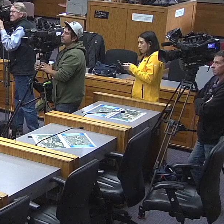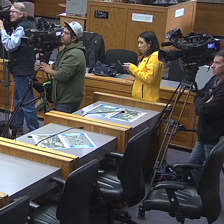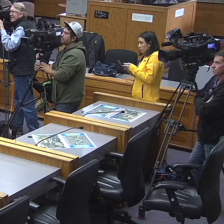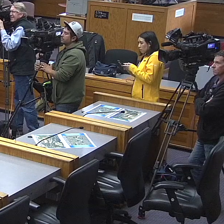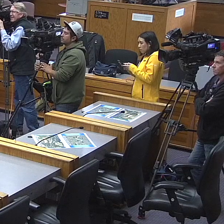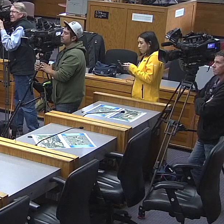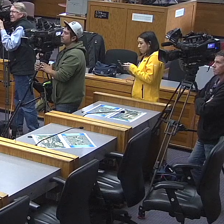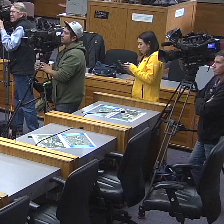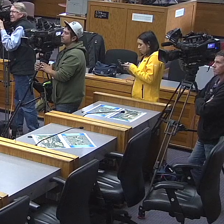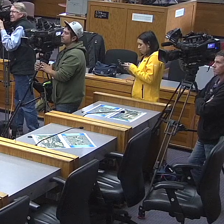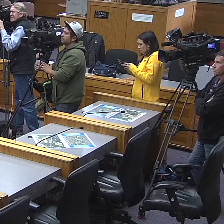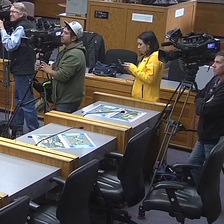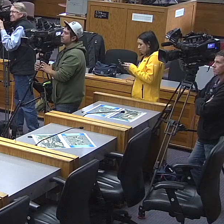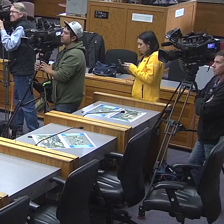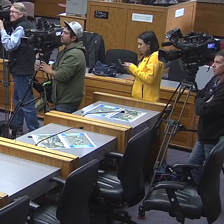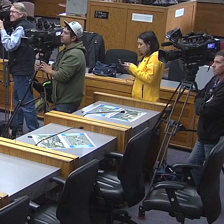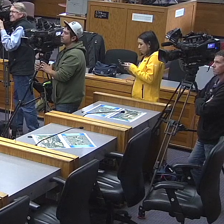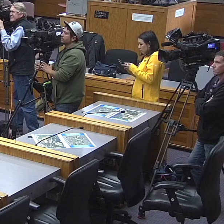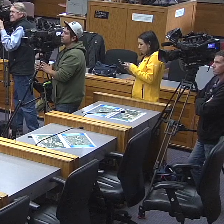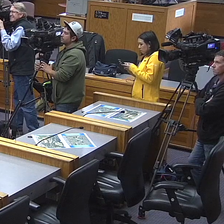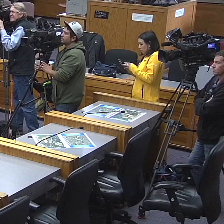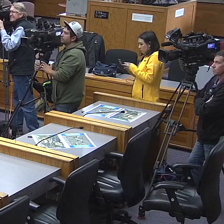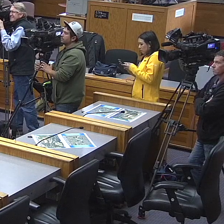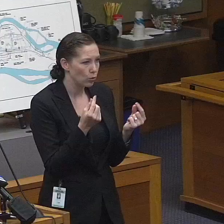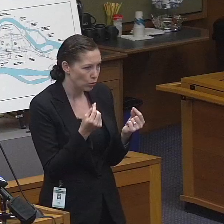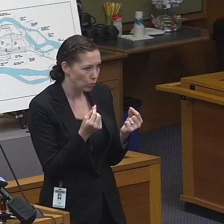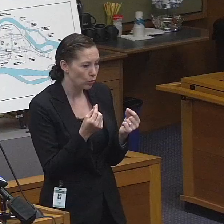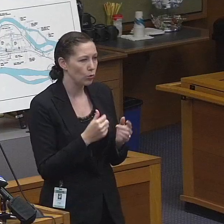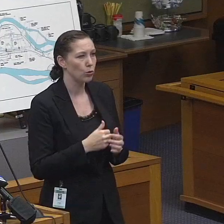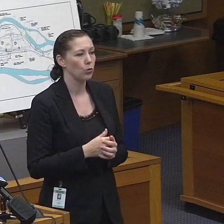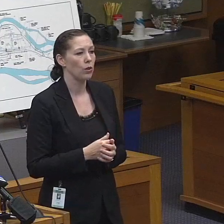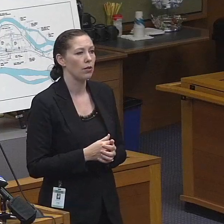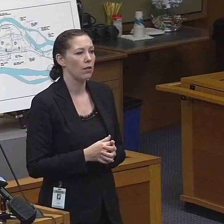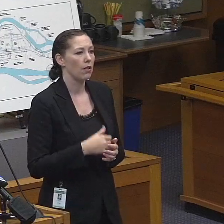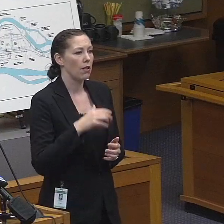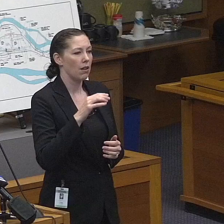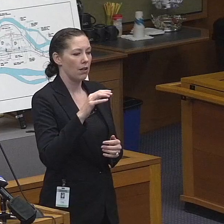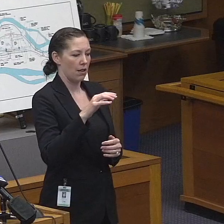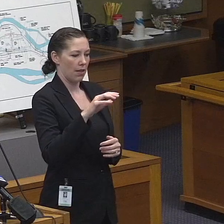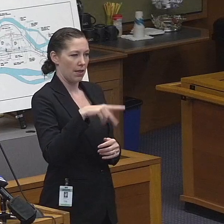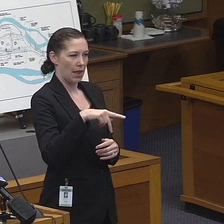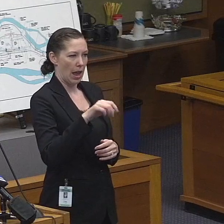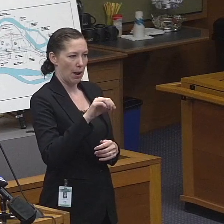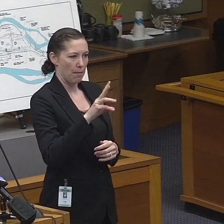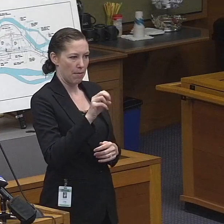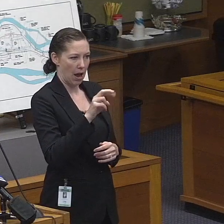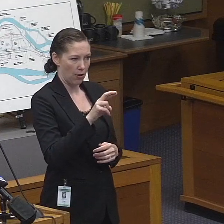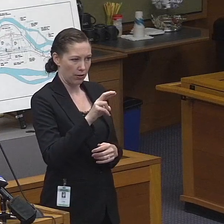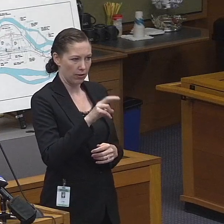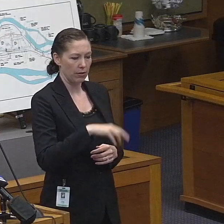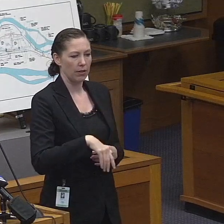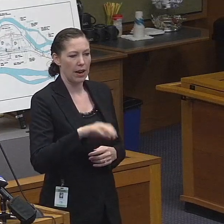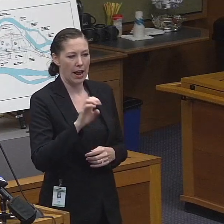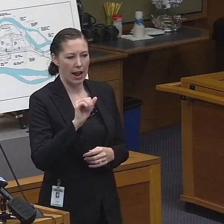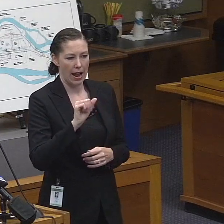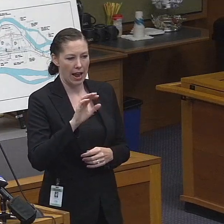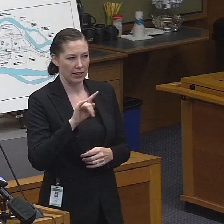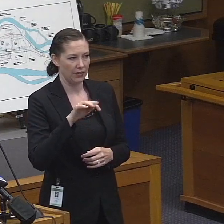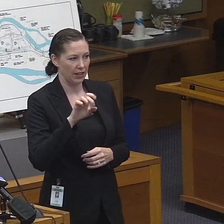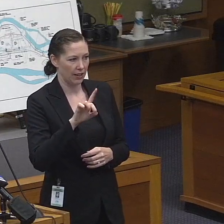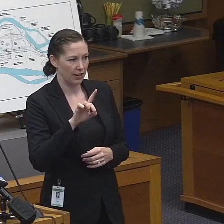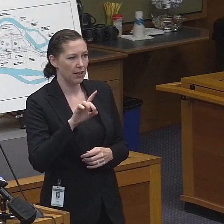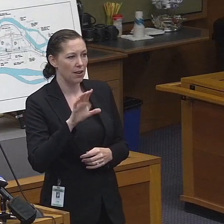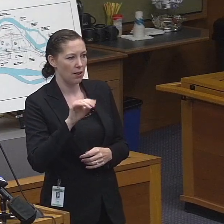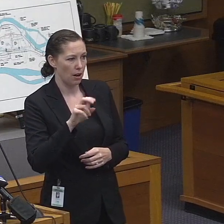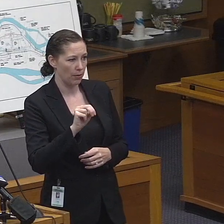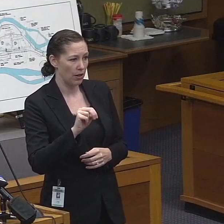good question. What we hope to do is settle the powdered activated carbon post-adsorption in the South